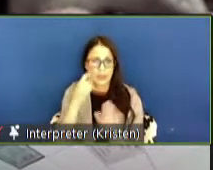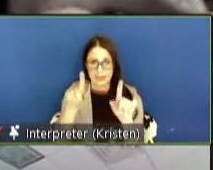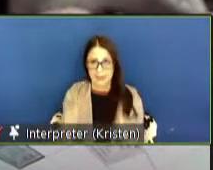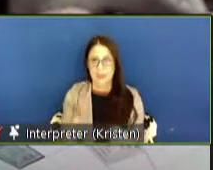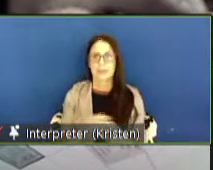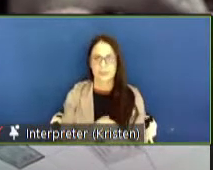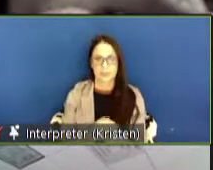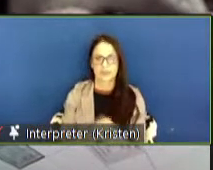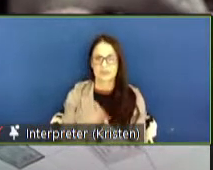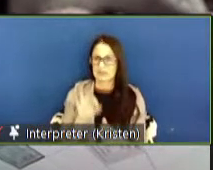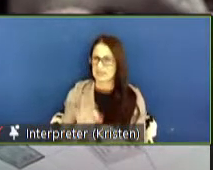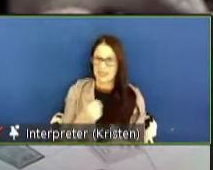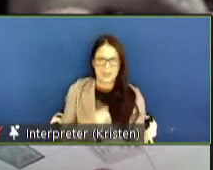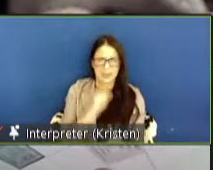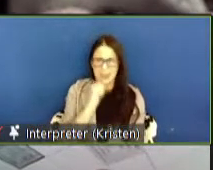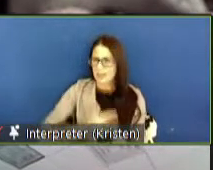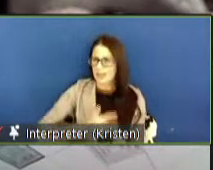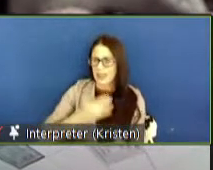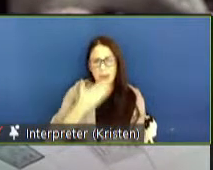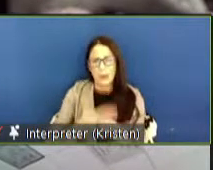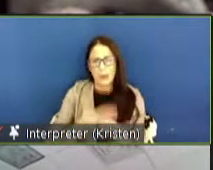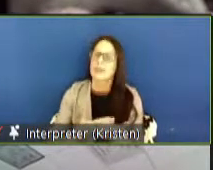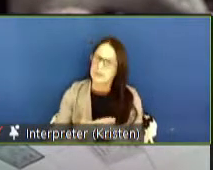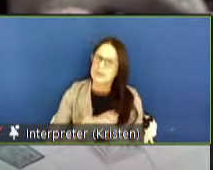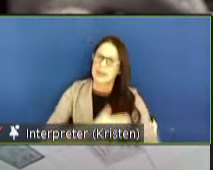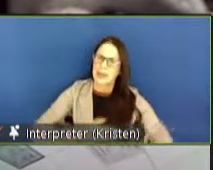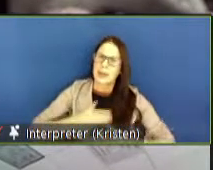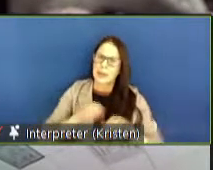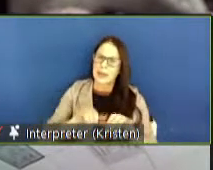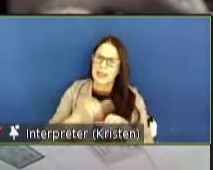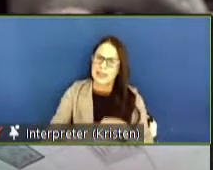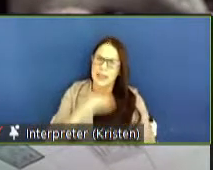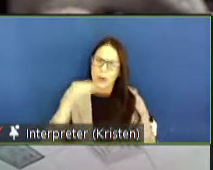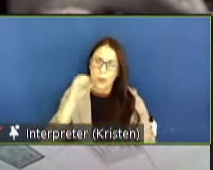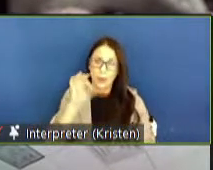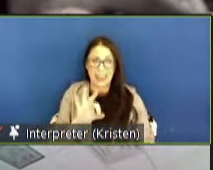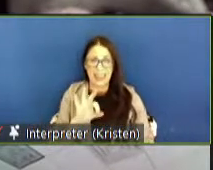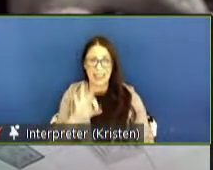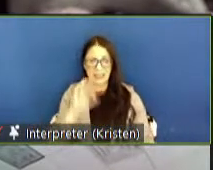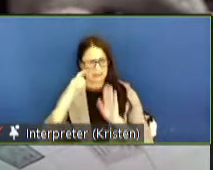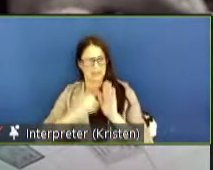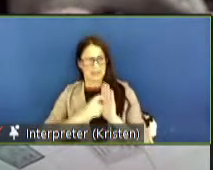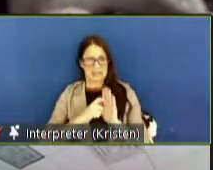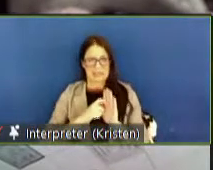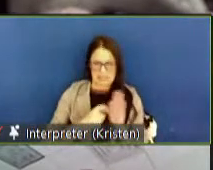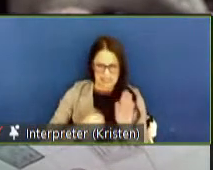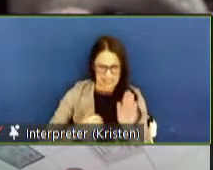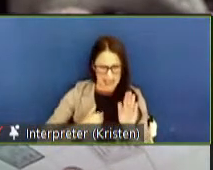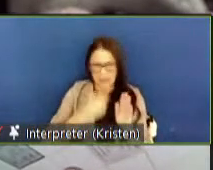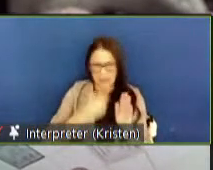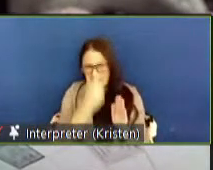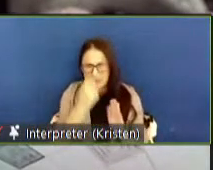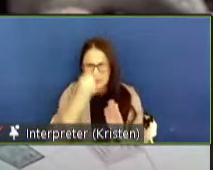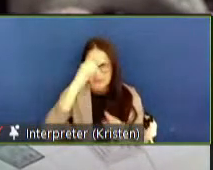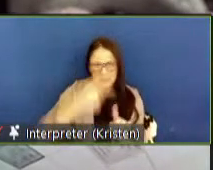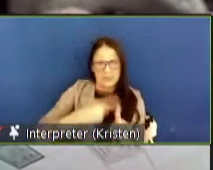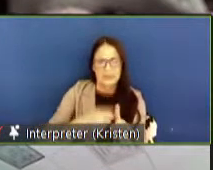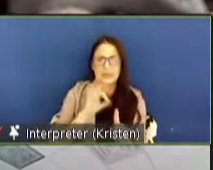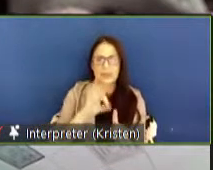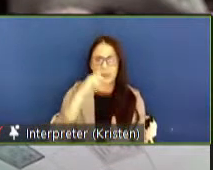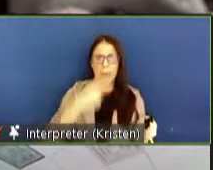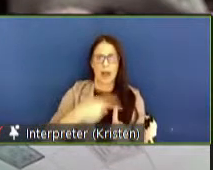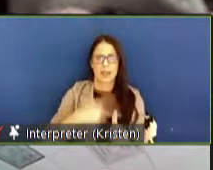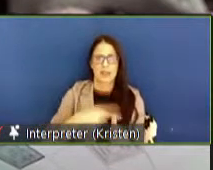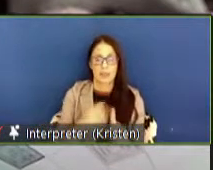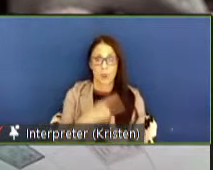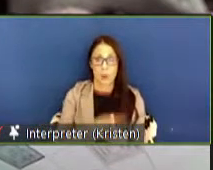If you're not feeling well, please stay home. If you have symptoms of COVID, if you're positive for COVID, or you've had close contact with somebody who was recently diagnosed